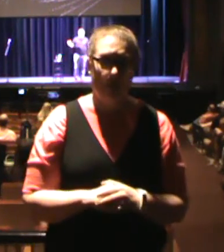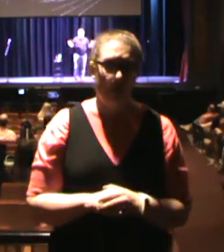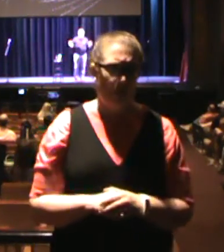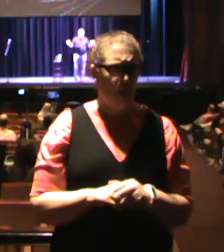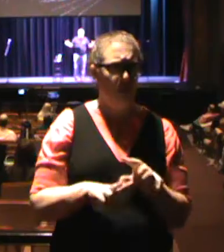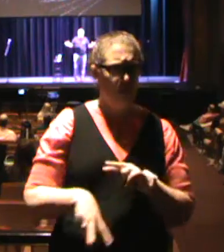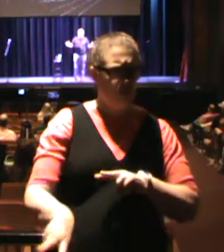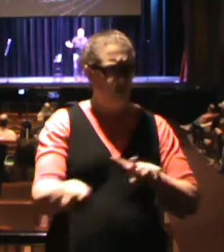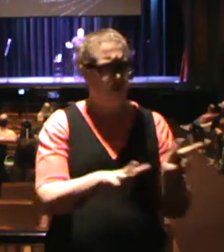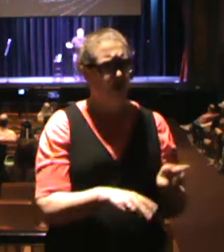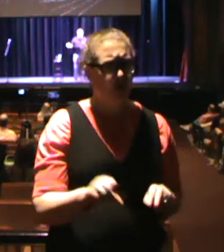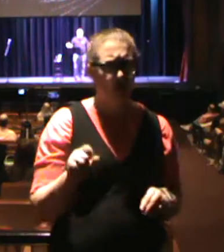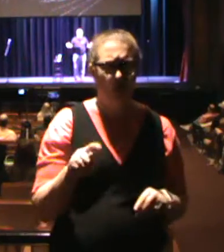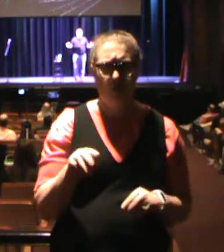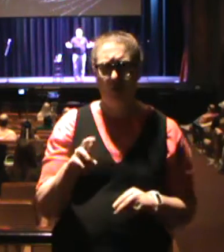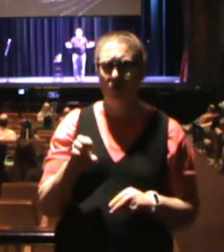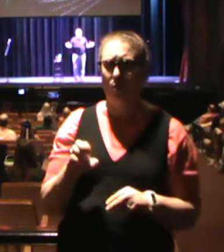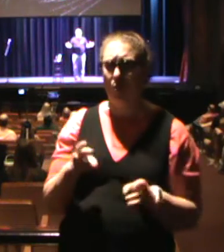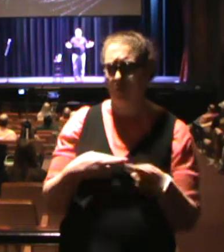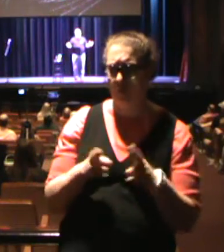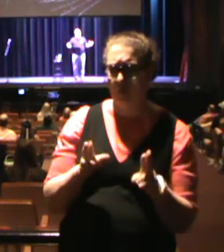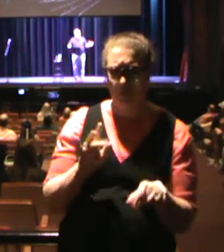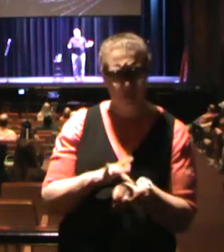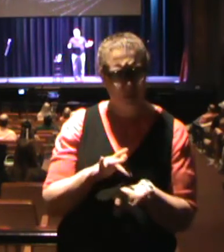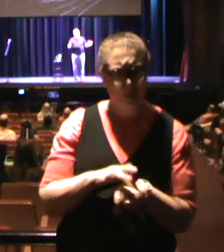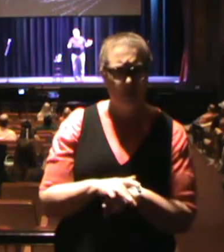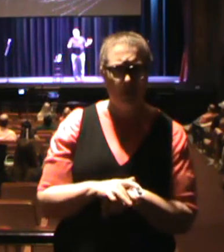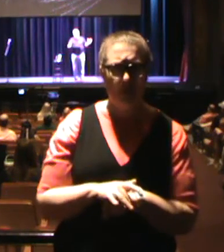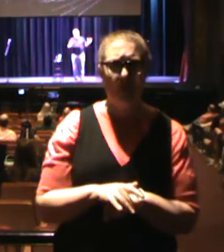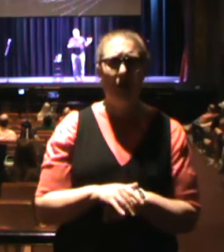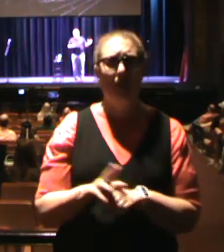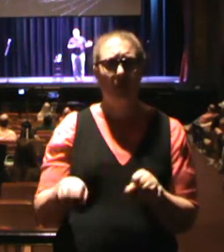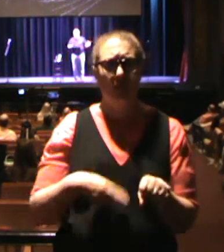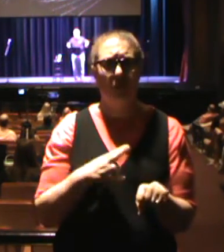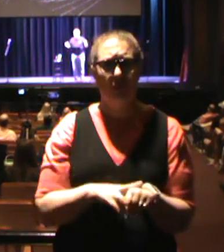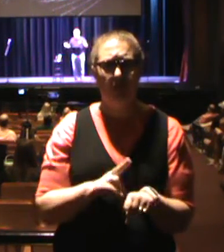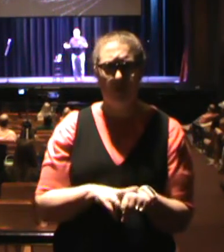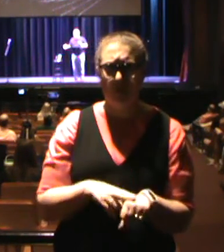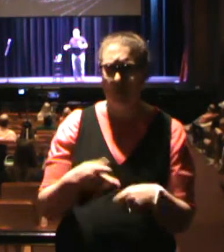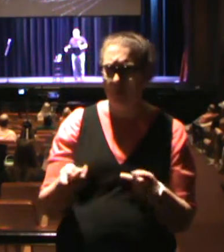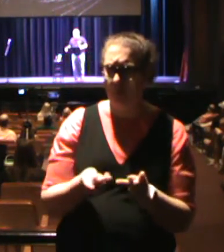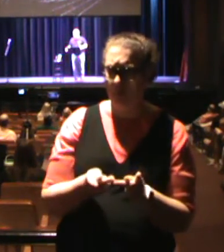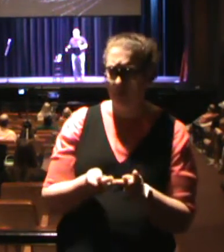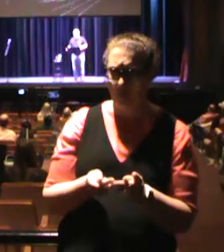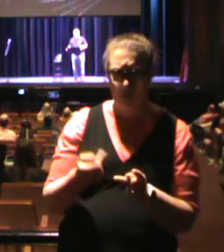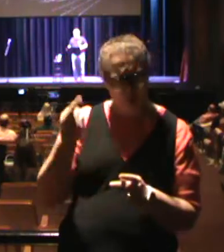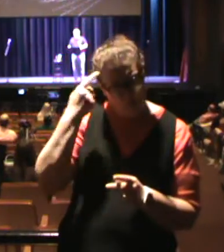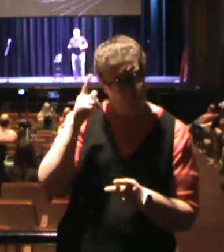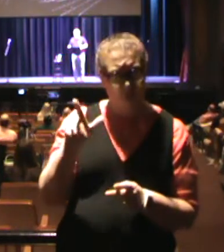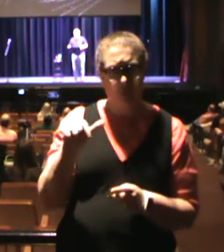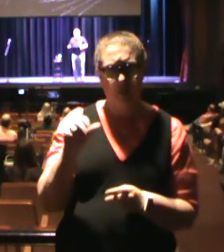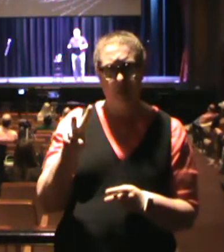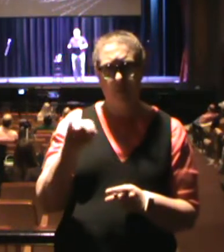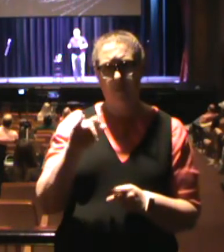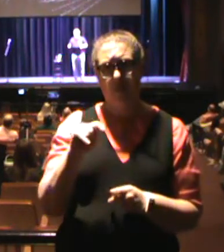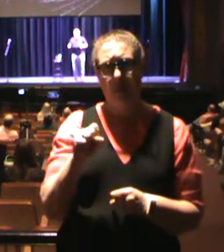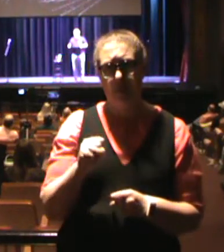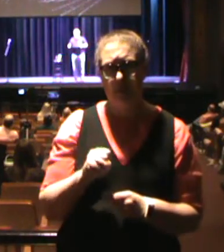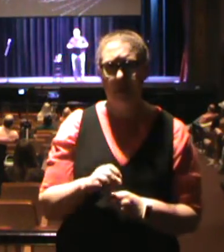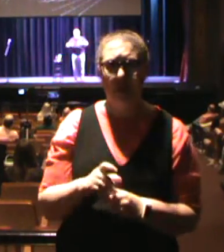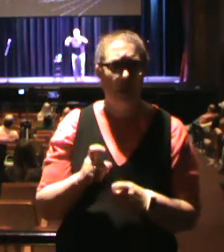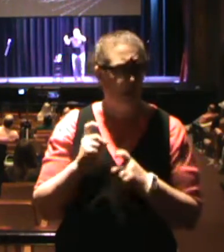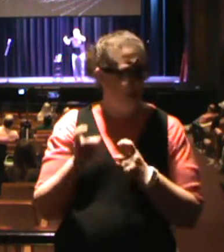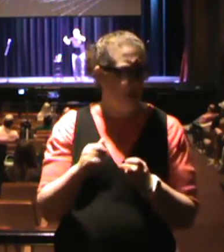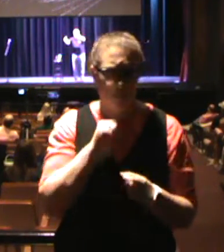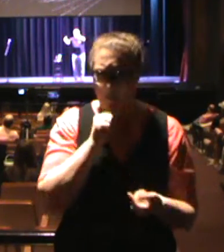empty, that were usually occupied by the Levites. And he started to see that the giving wasn't taking place anymore. People who